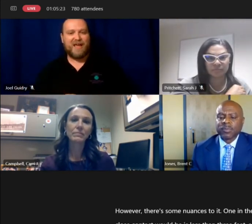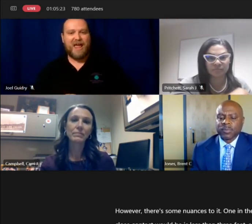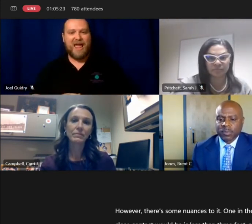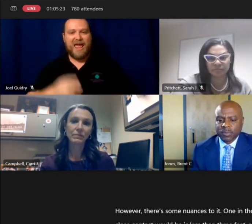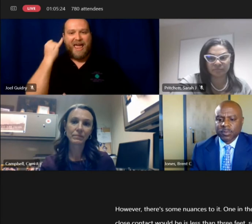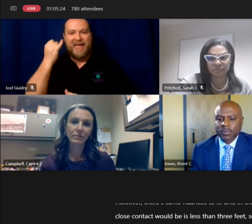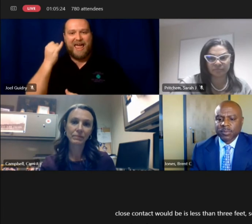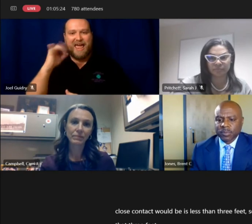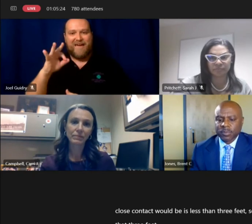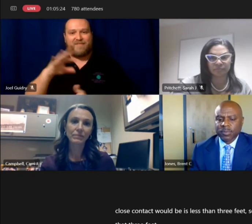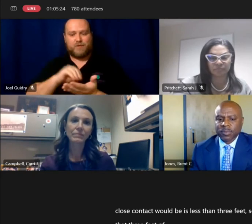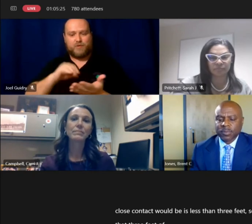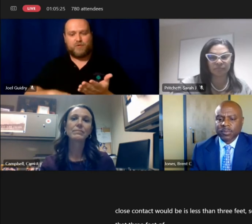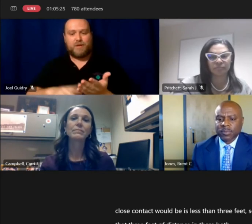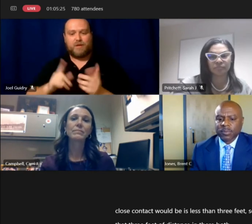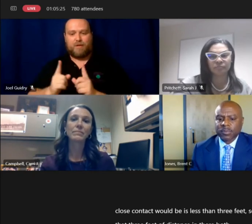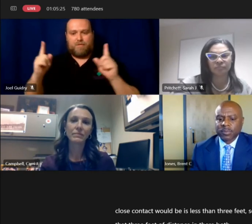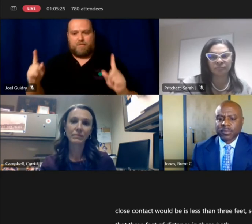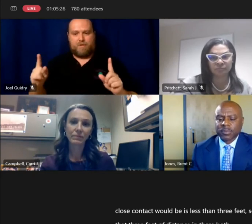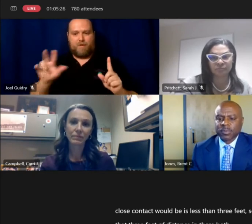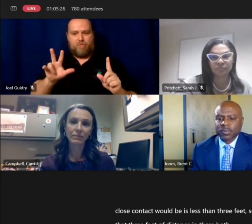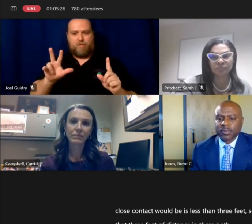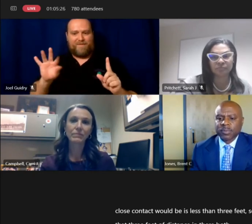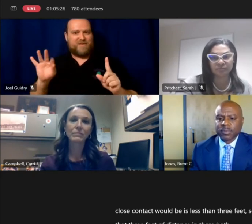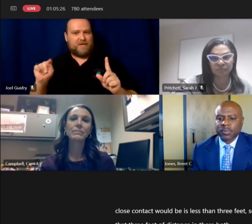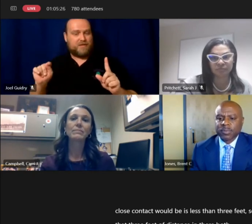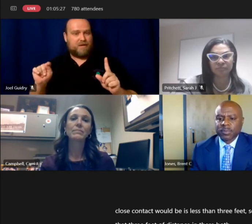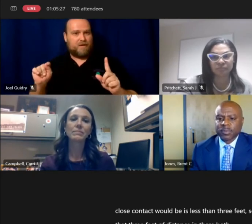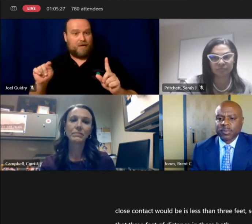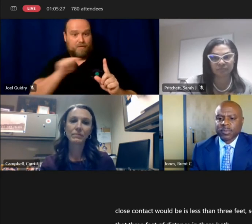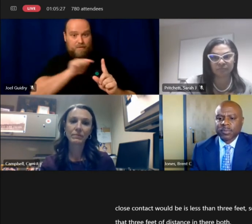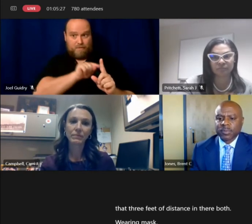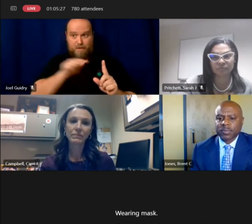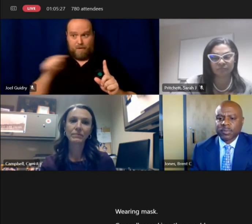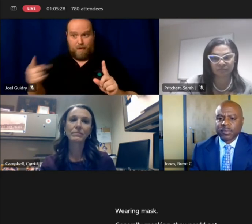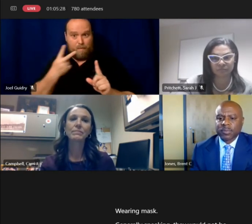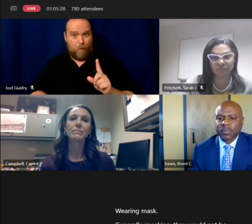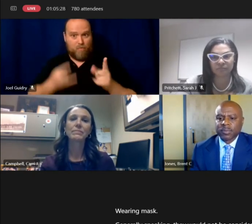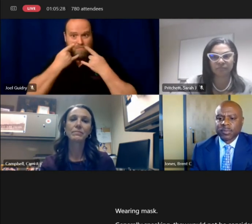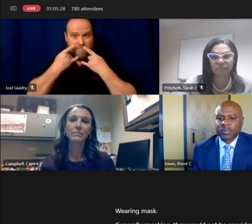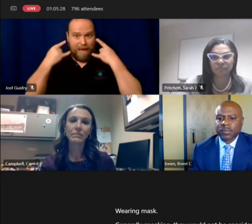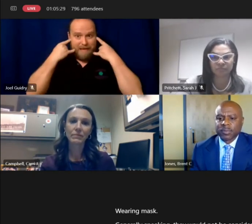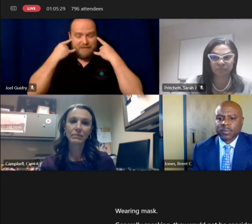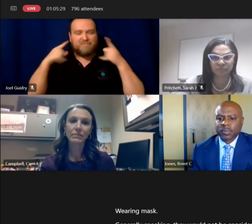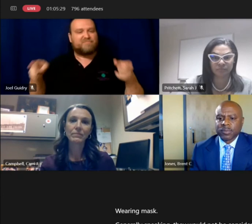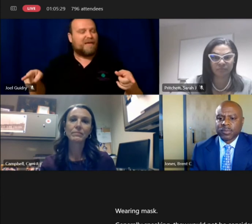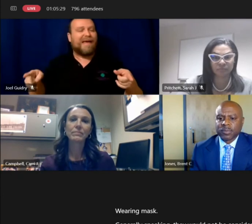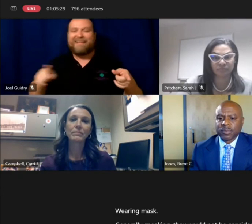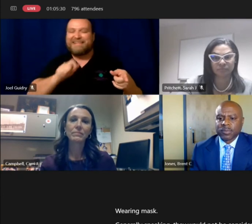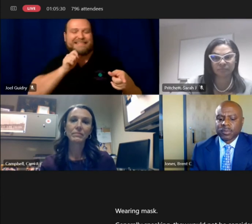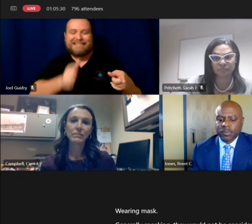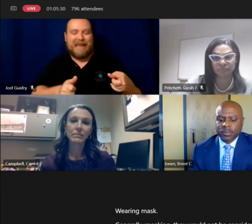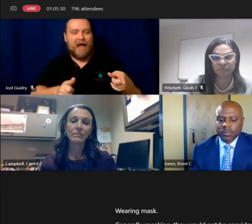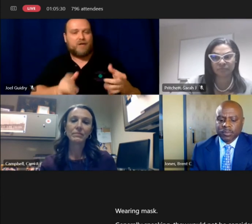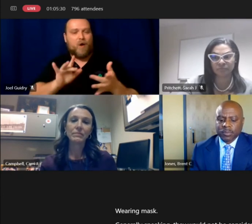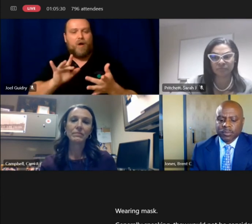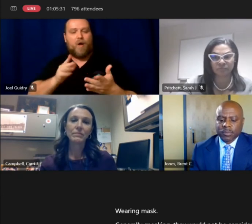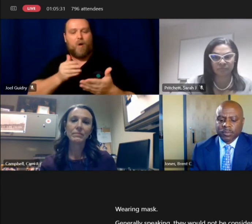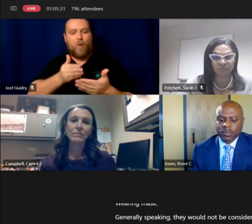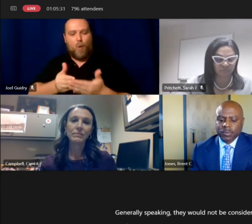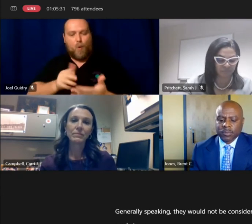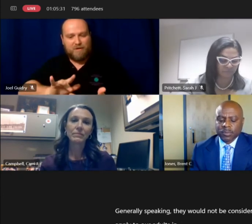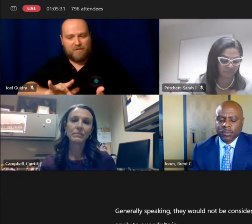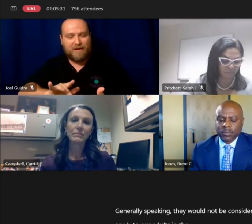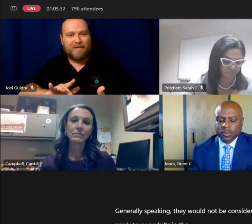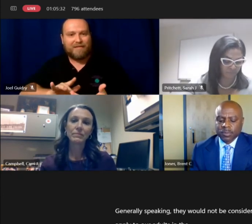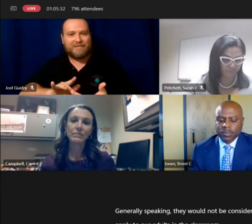wearing masks, generally speaking, they would not be considered a close contact. That does not apply to our adults in the classroom, our educators,